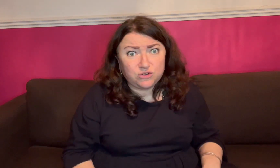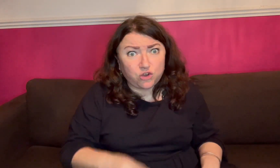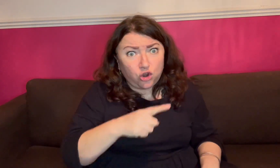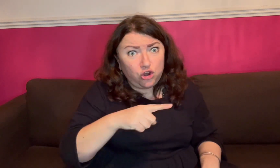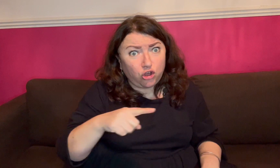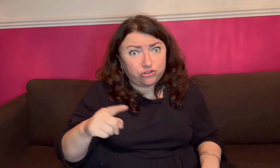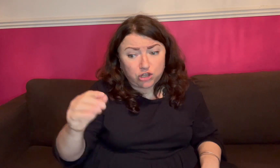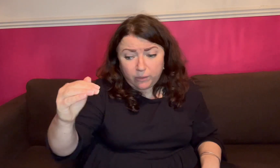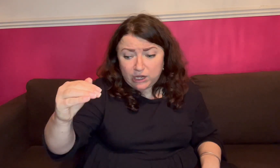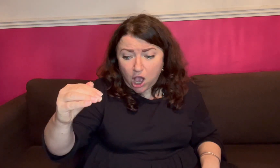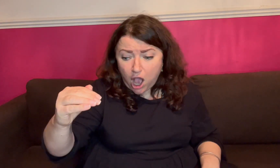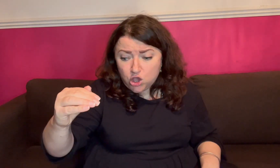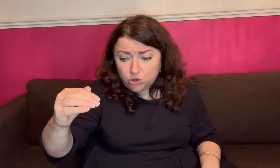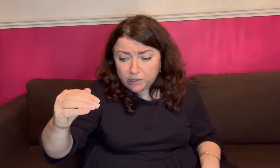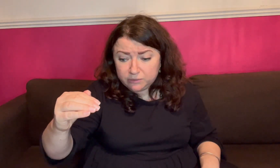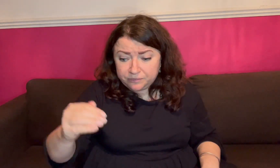got lost going home.